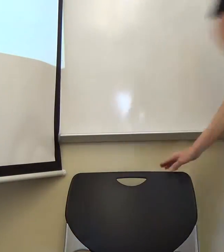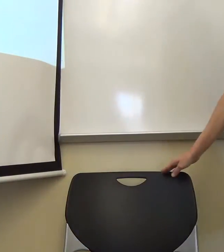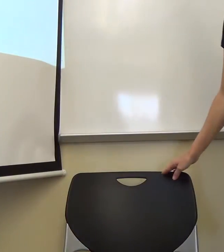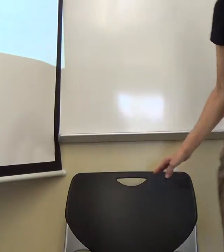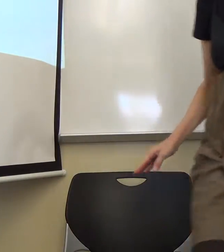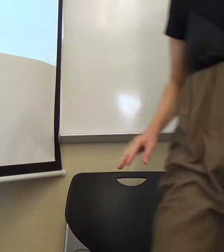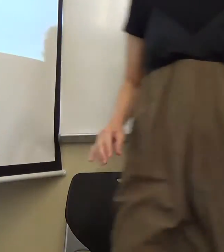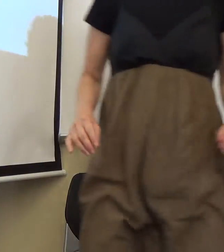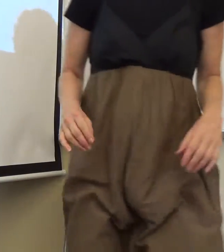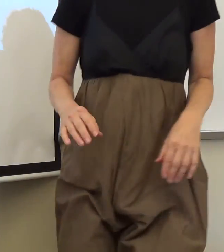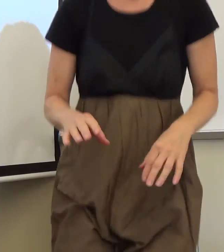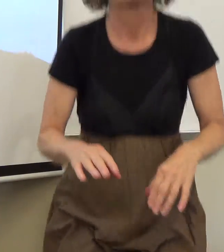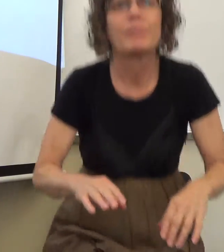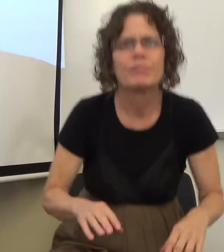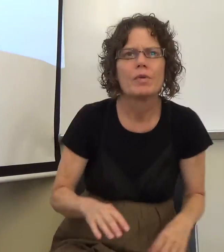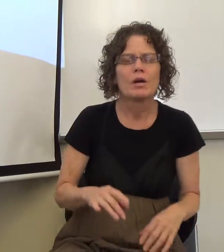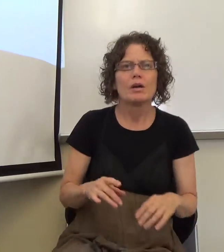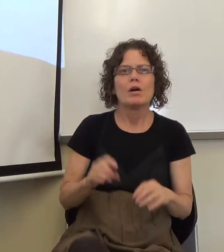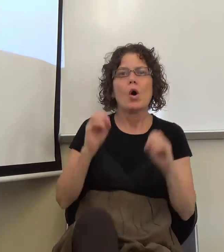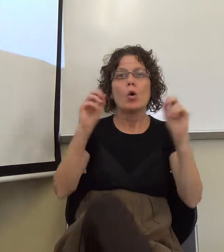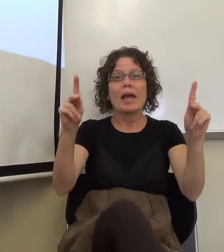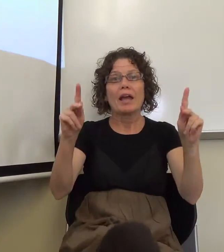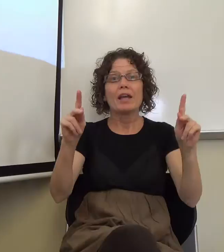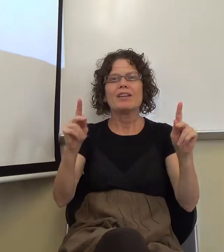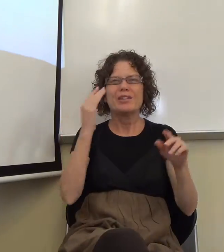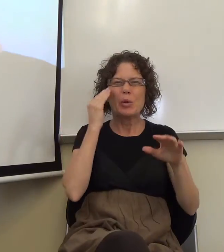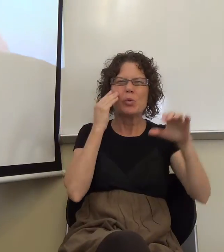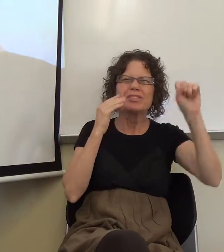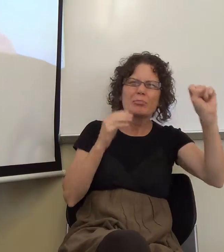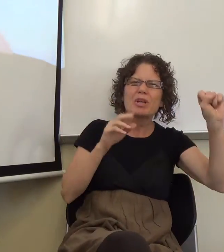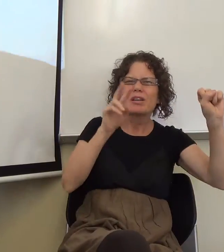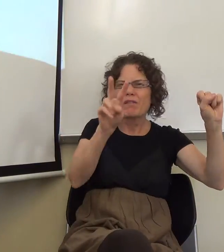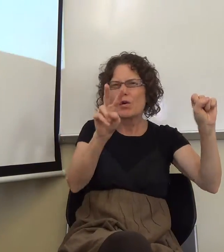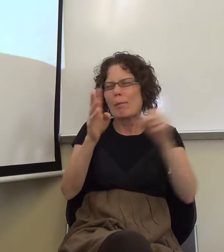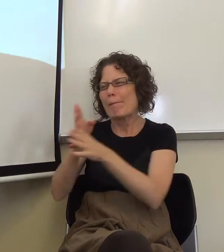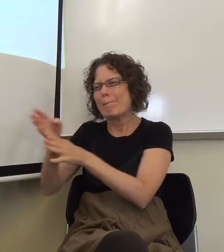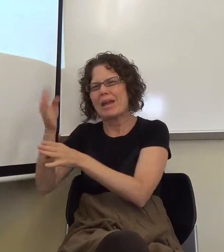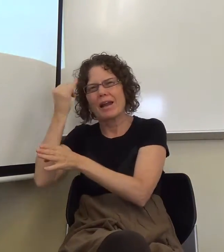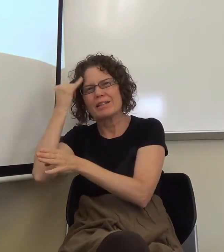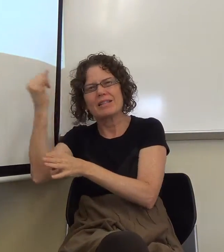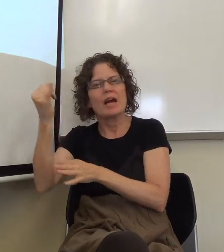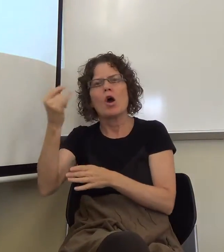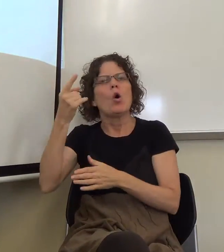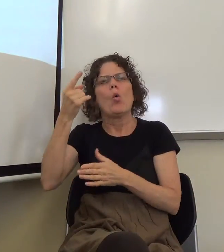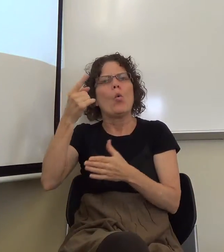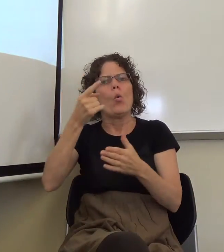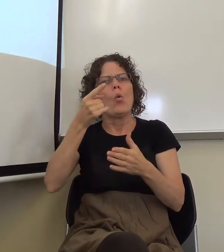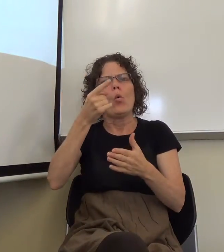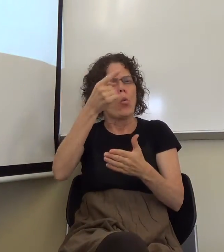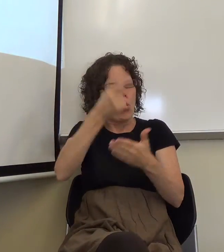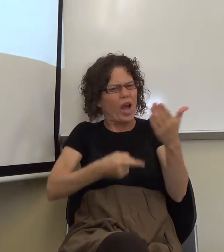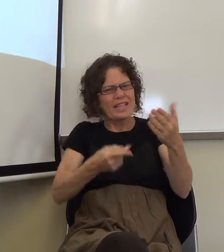If you were gonna write this out in subject, verb, main idea, what's increasing?